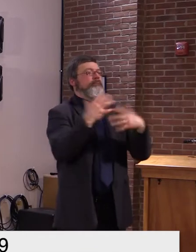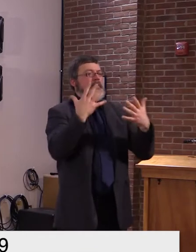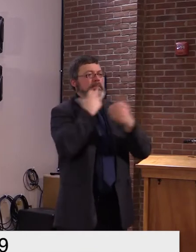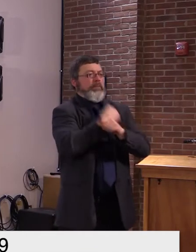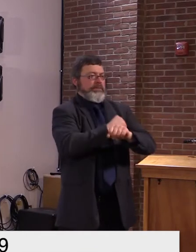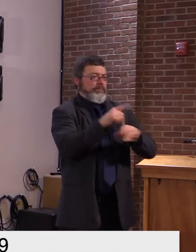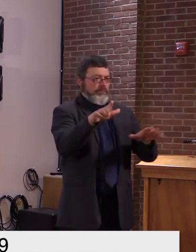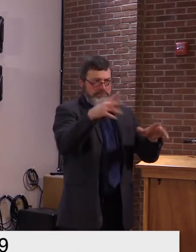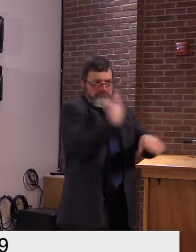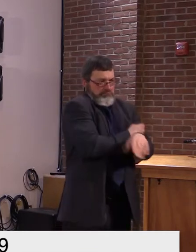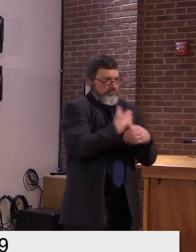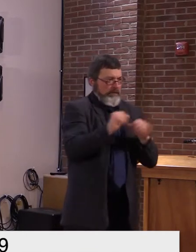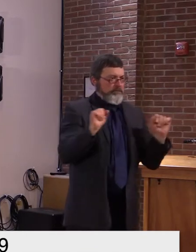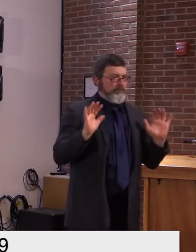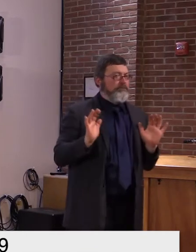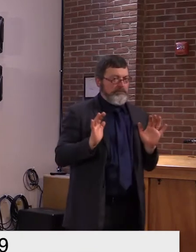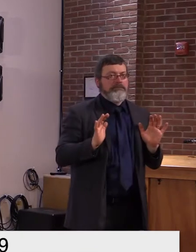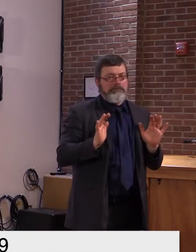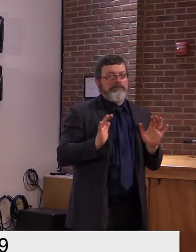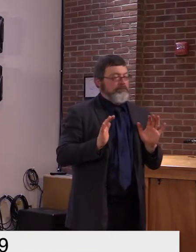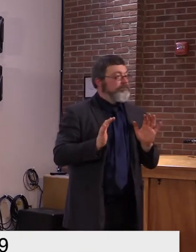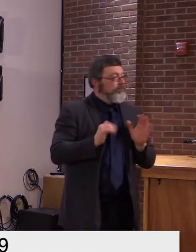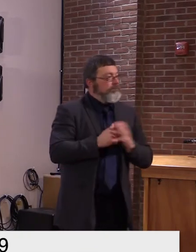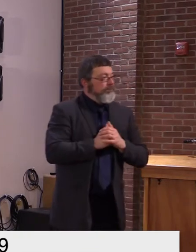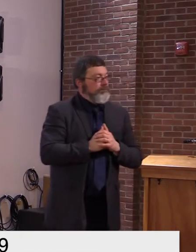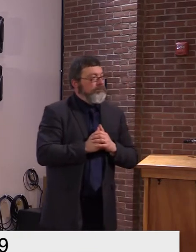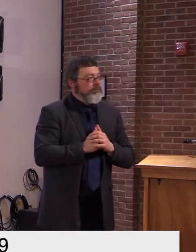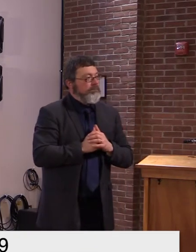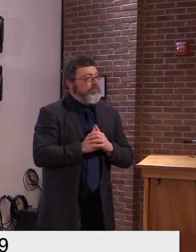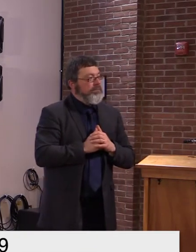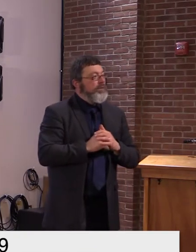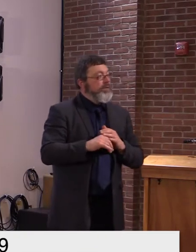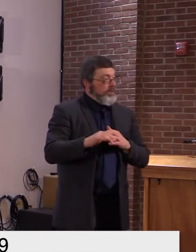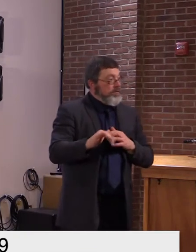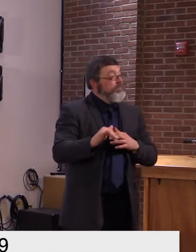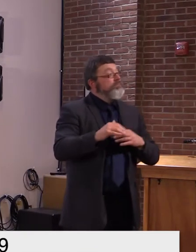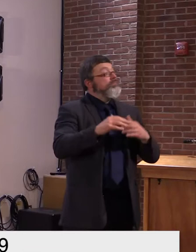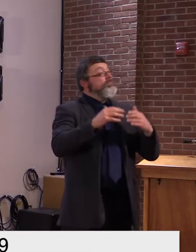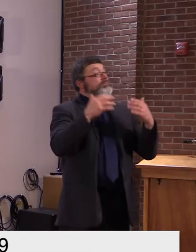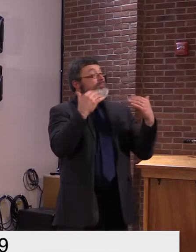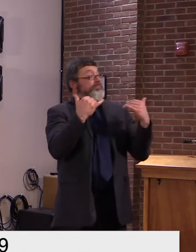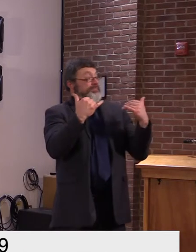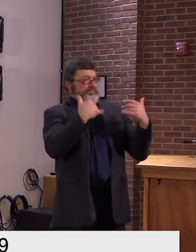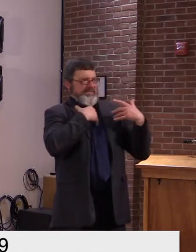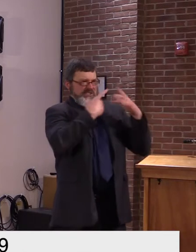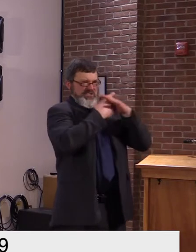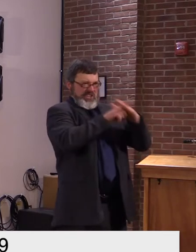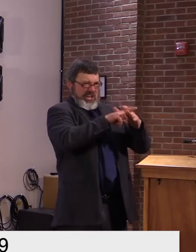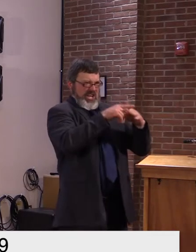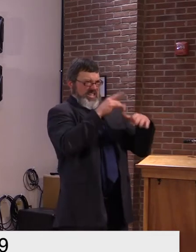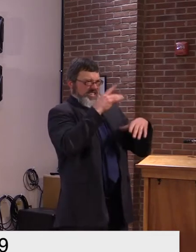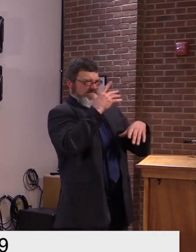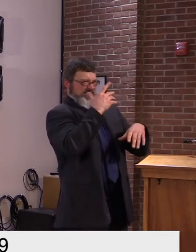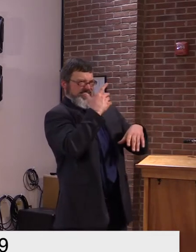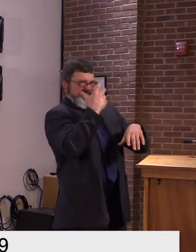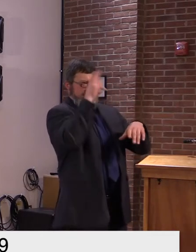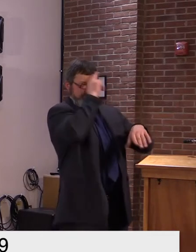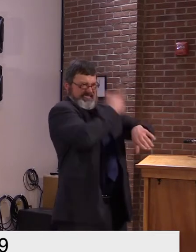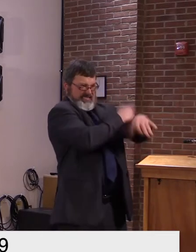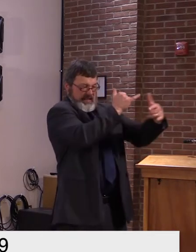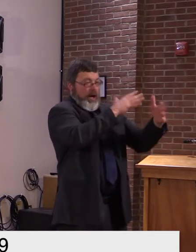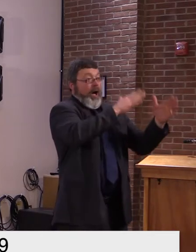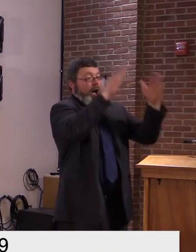essential workers, which include first responders, teachers, and food service workers, among others. Our